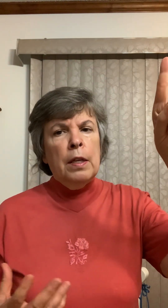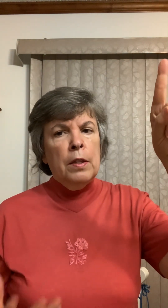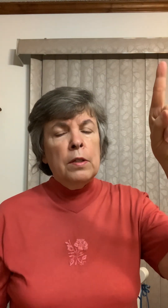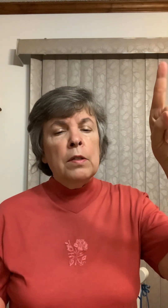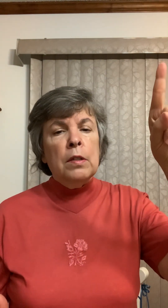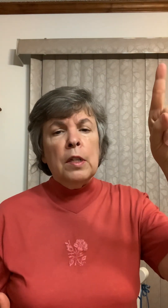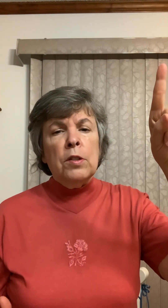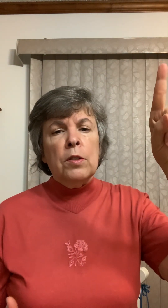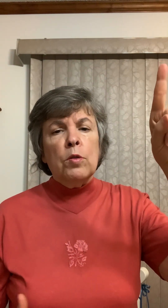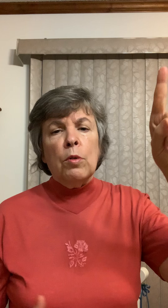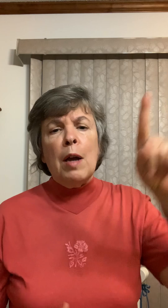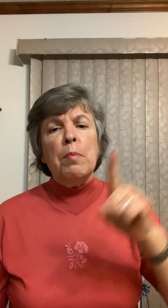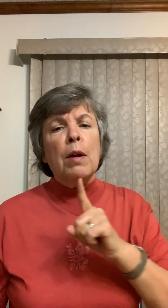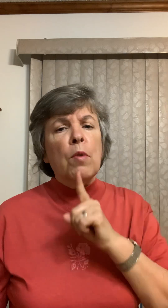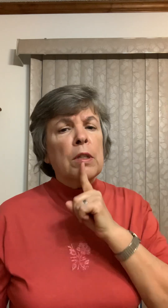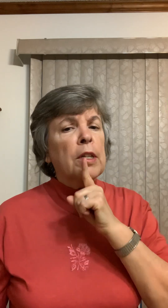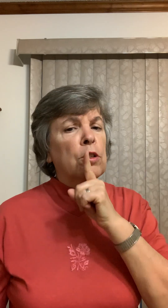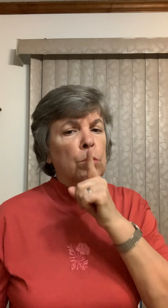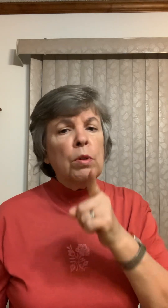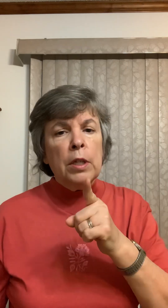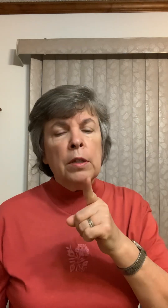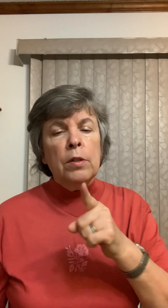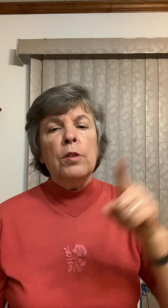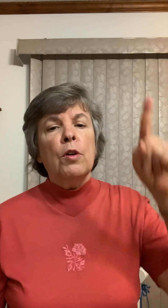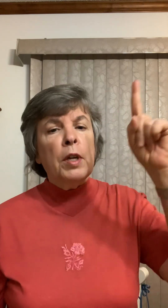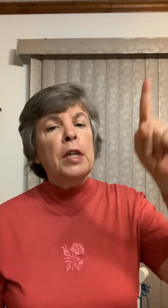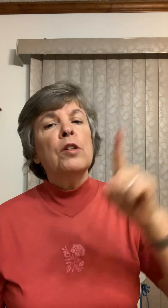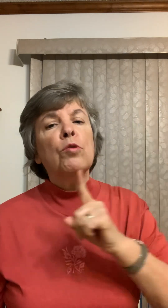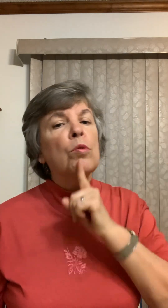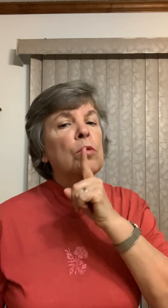this is an instance where I might want to say truly. You know, he truly